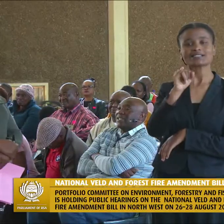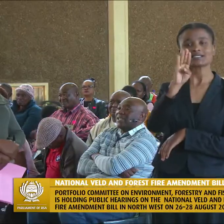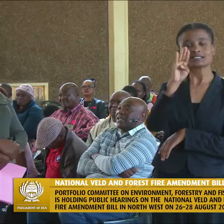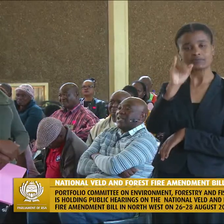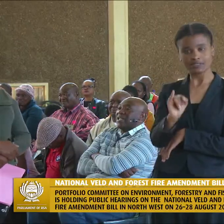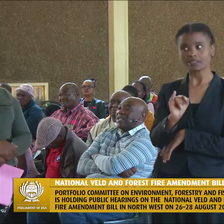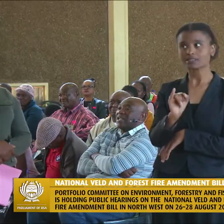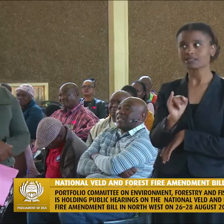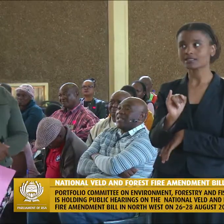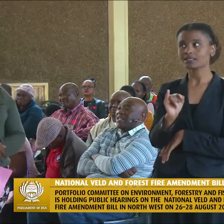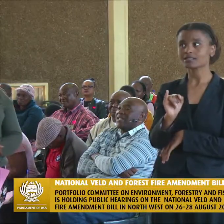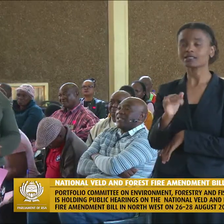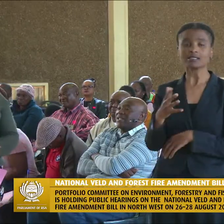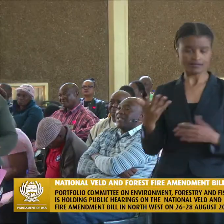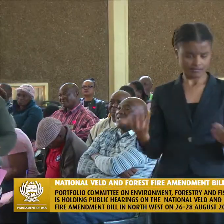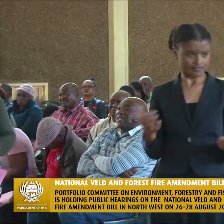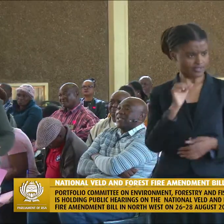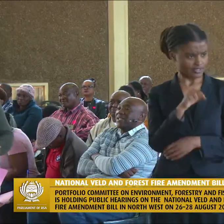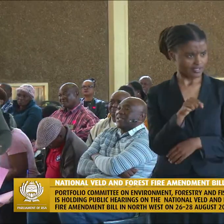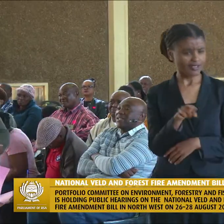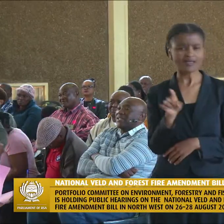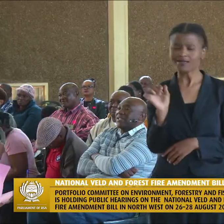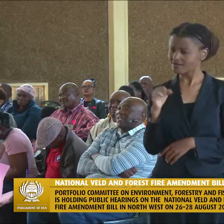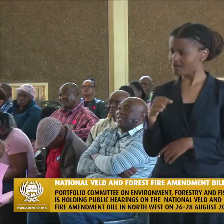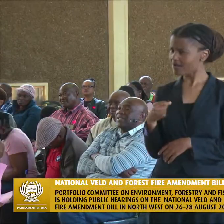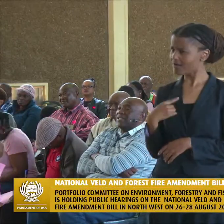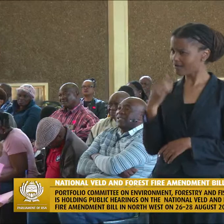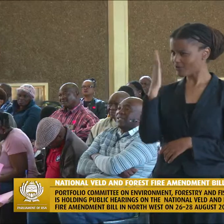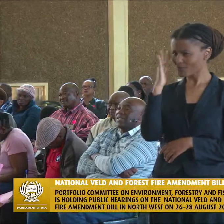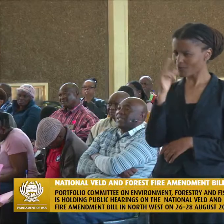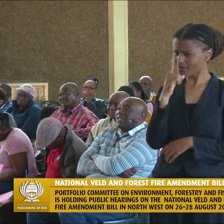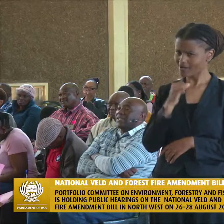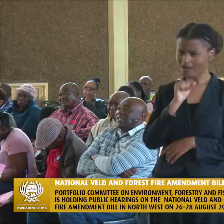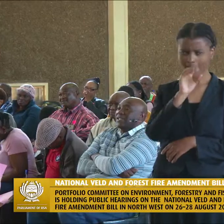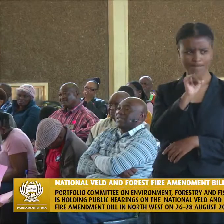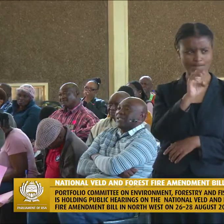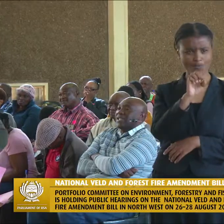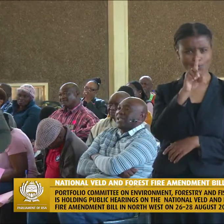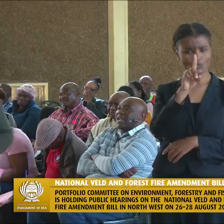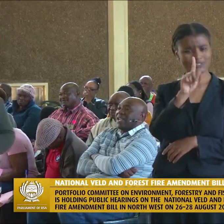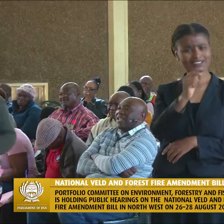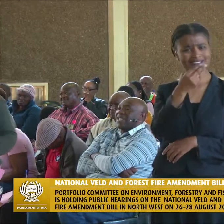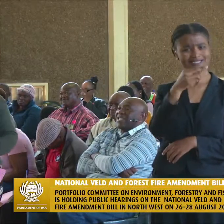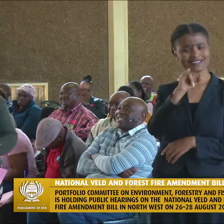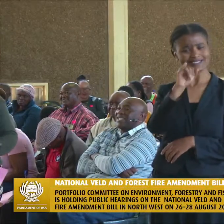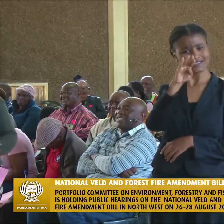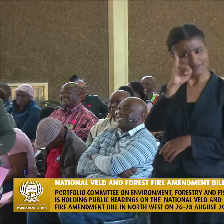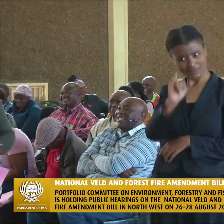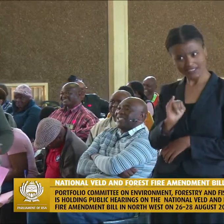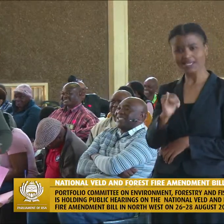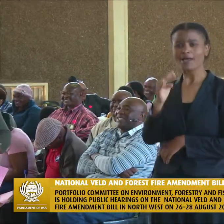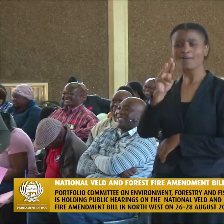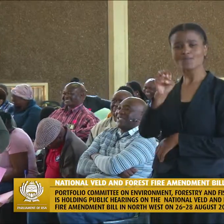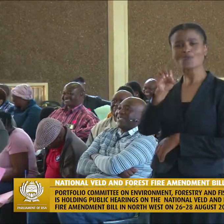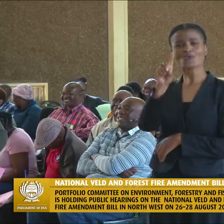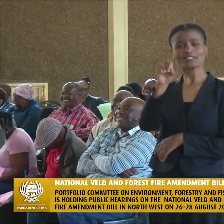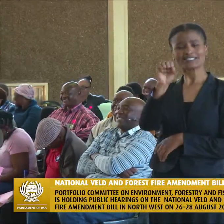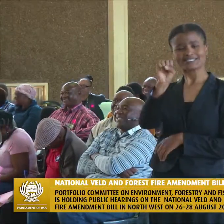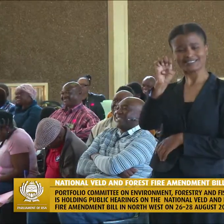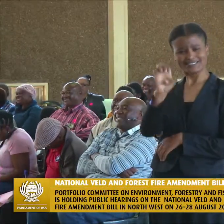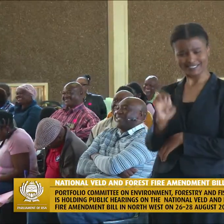yeah no anything that again my name is so anything that doesn't yeah you remember